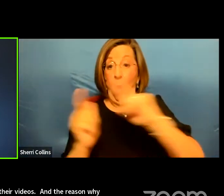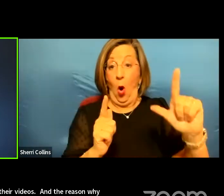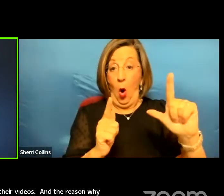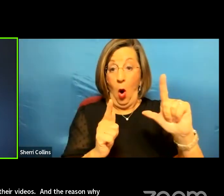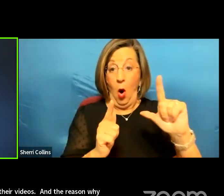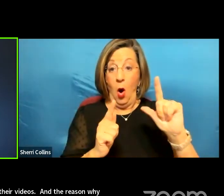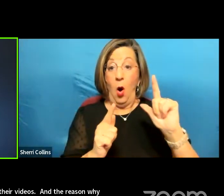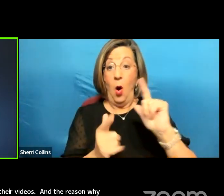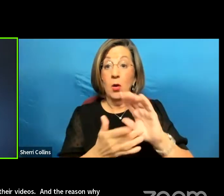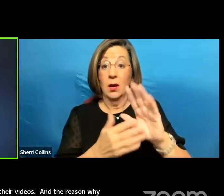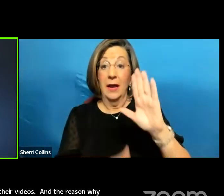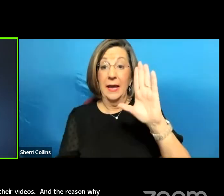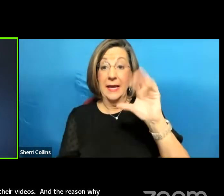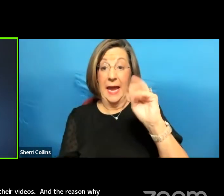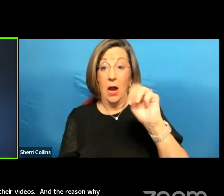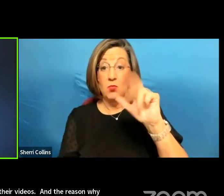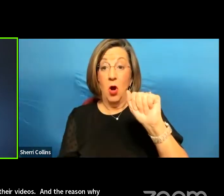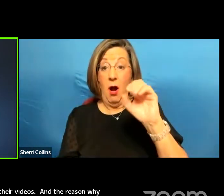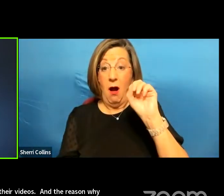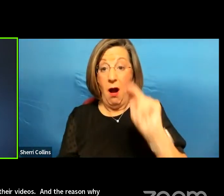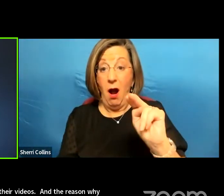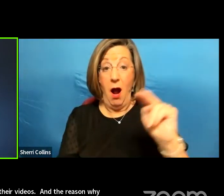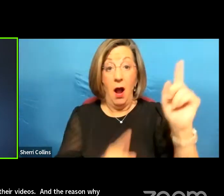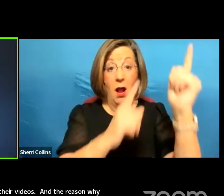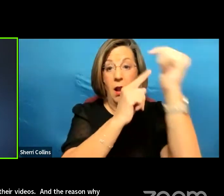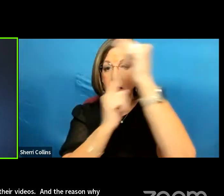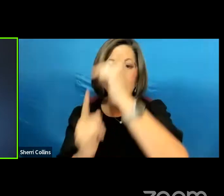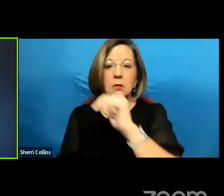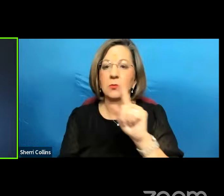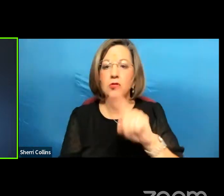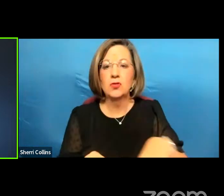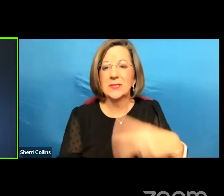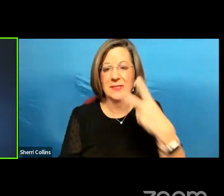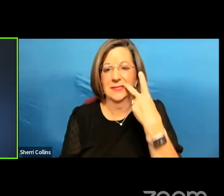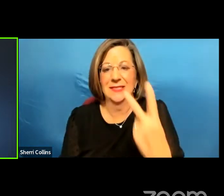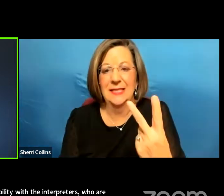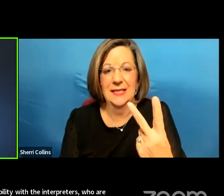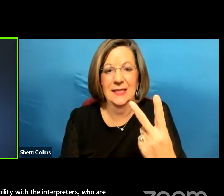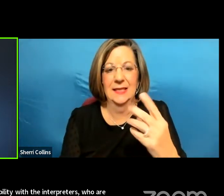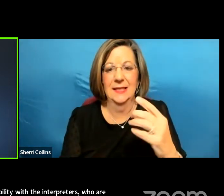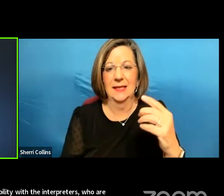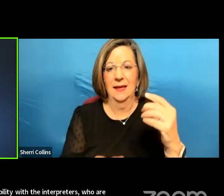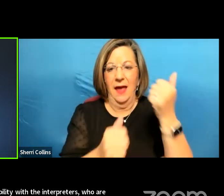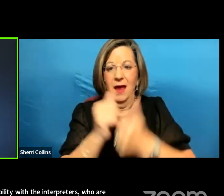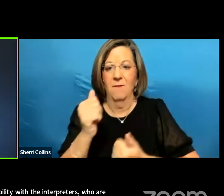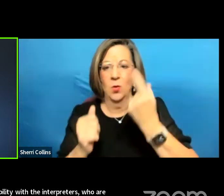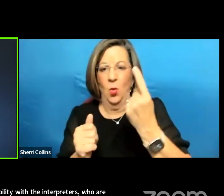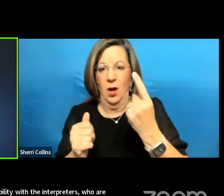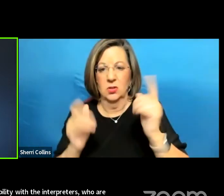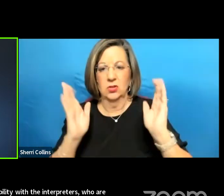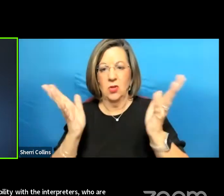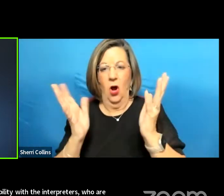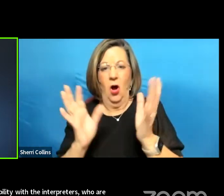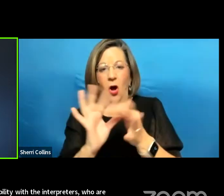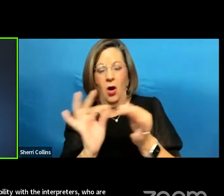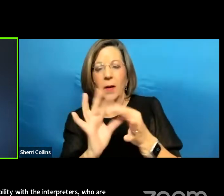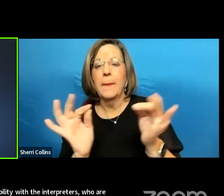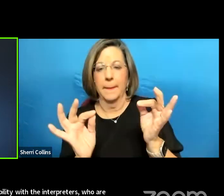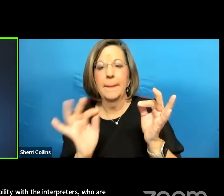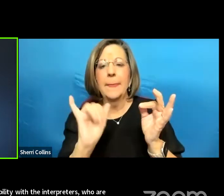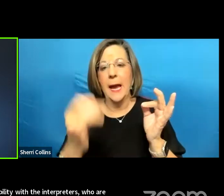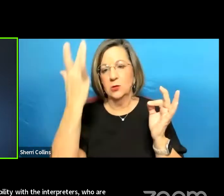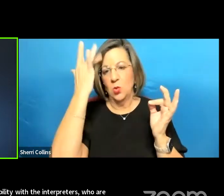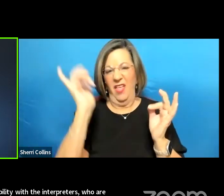captioners and the people who are lip reading. If we had all of the cameras on, the boxes would be so small it would be difficult to